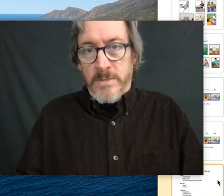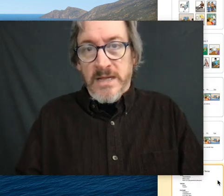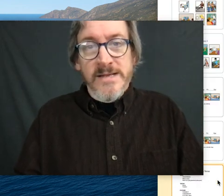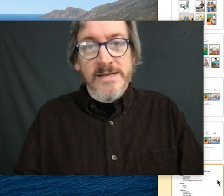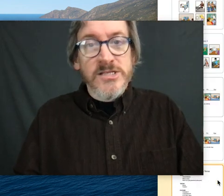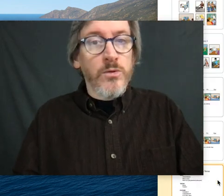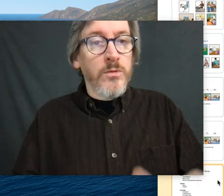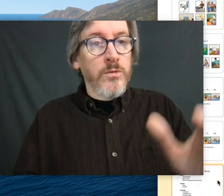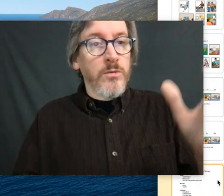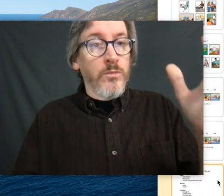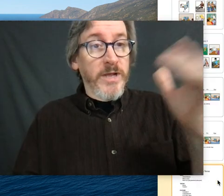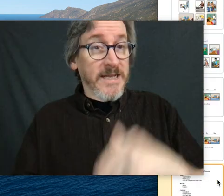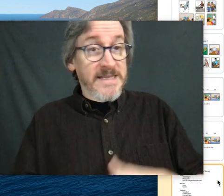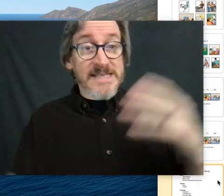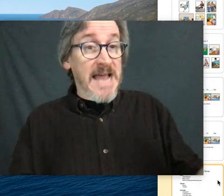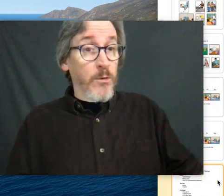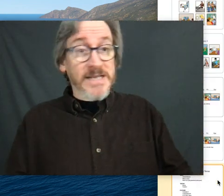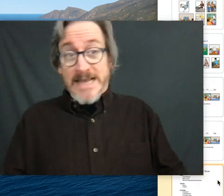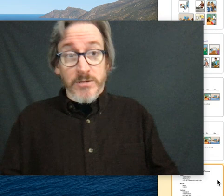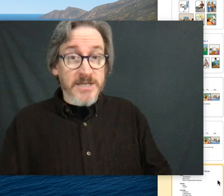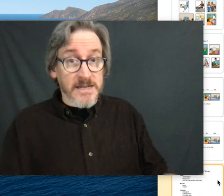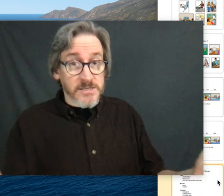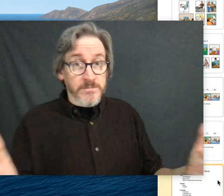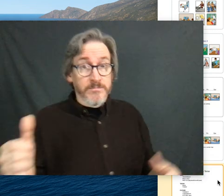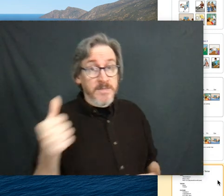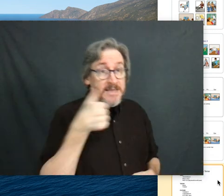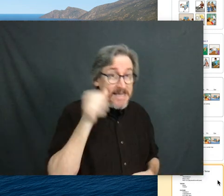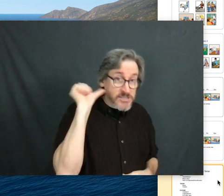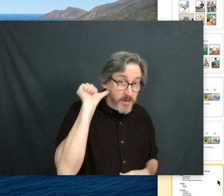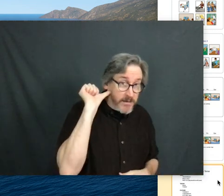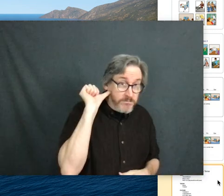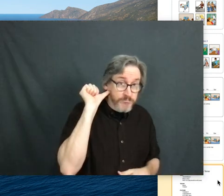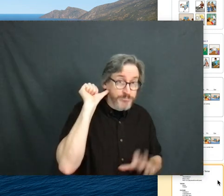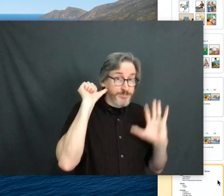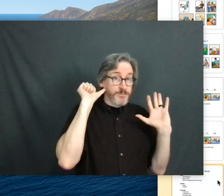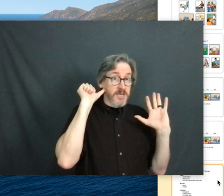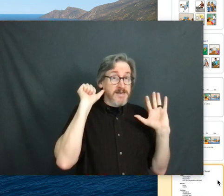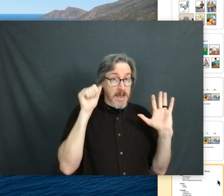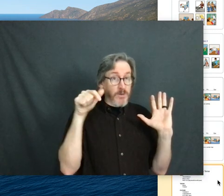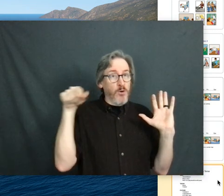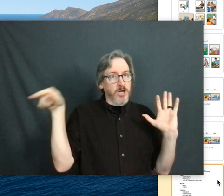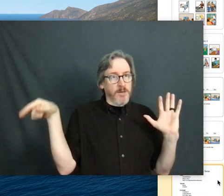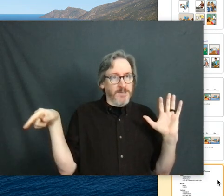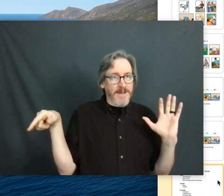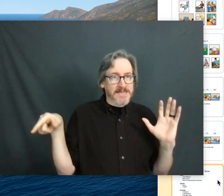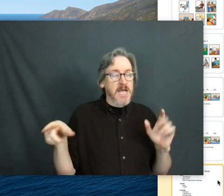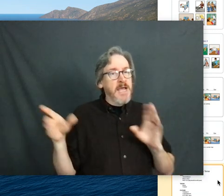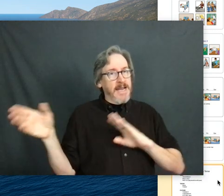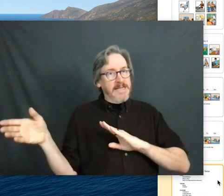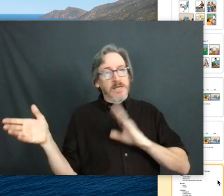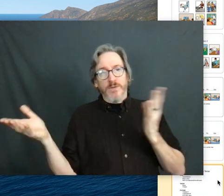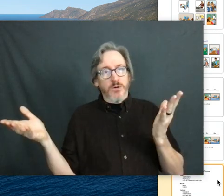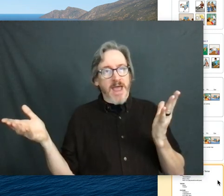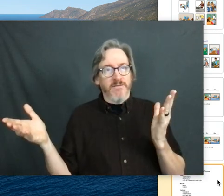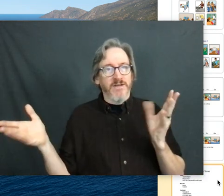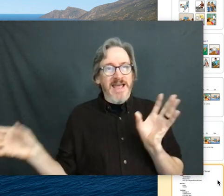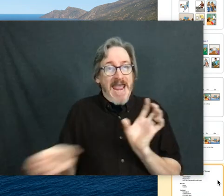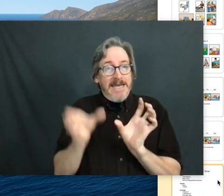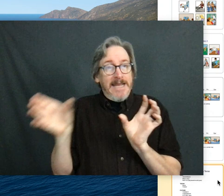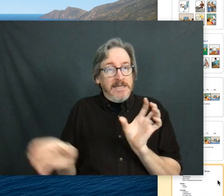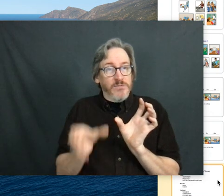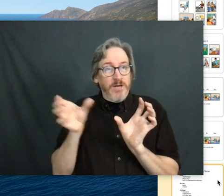So this is how we establish tense. Yesterday. Now we know we're talking about the past. In ASL, we don't